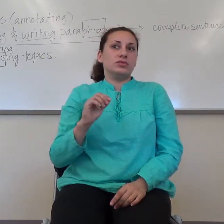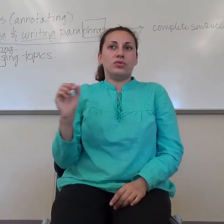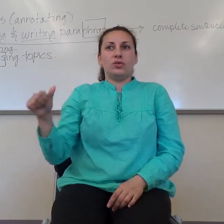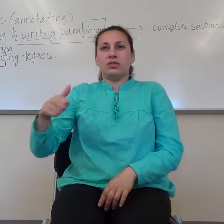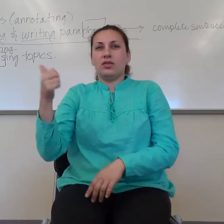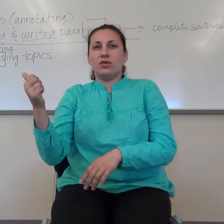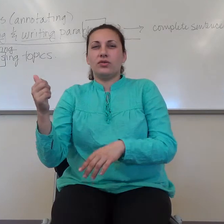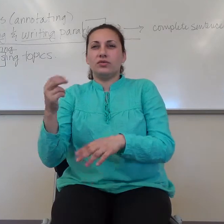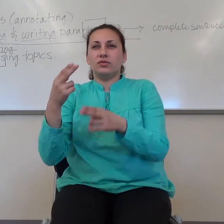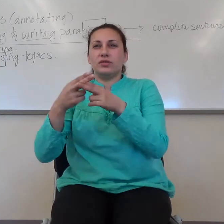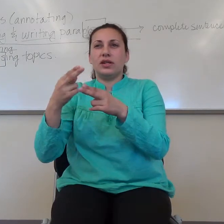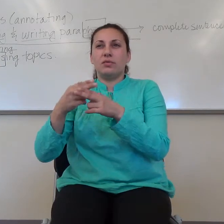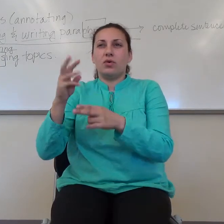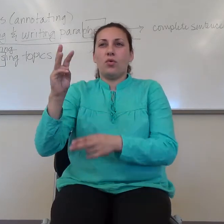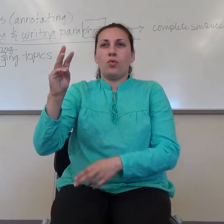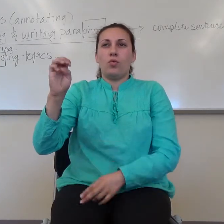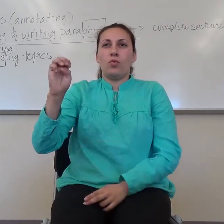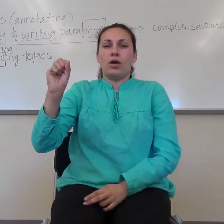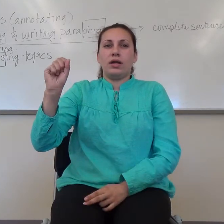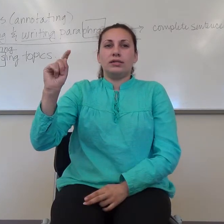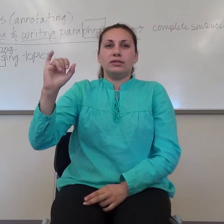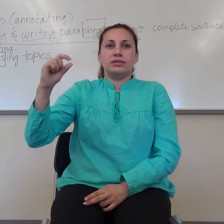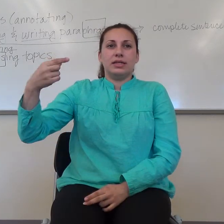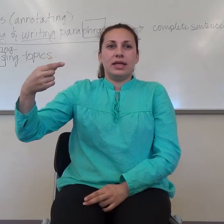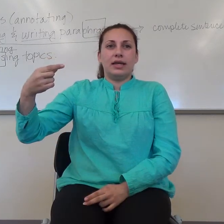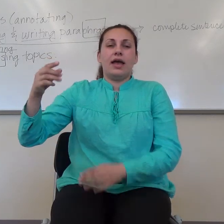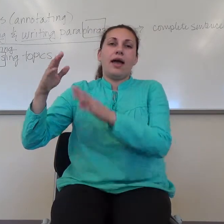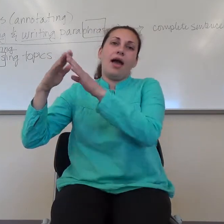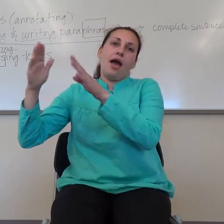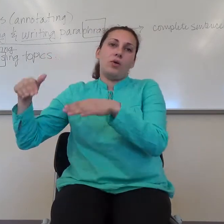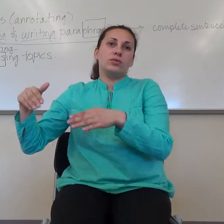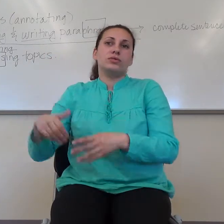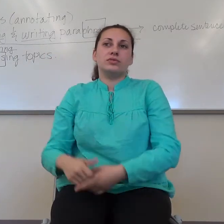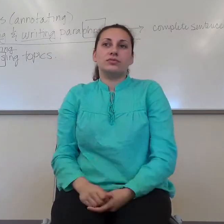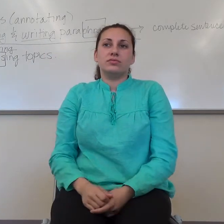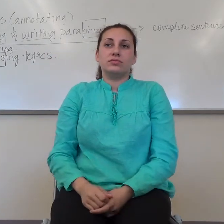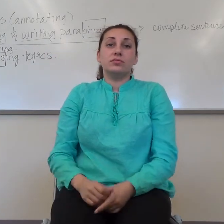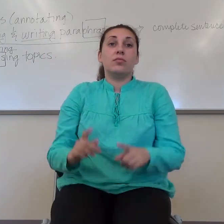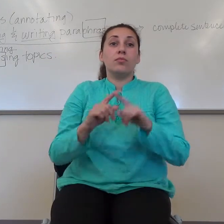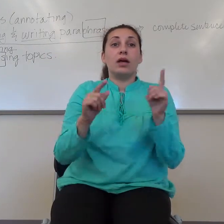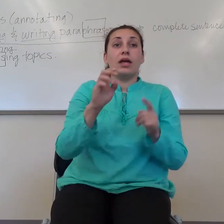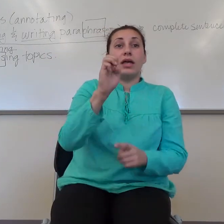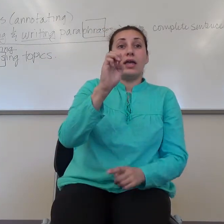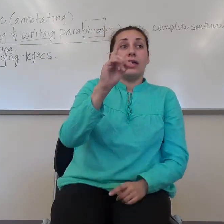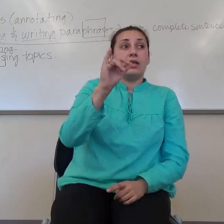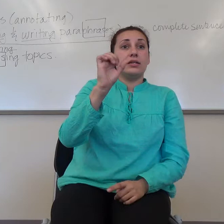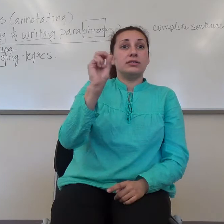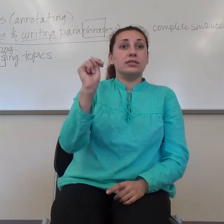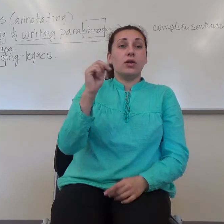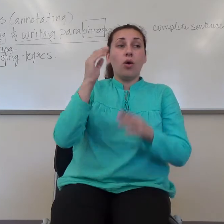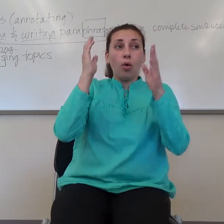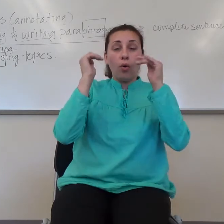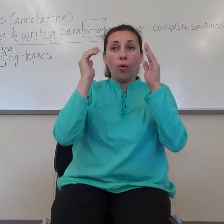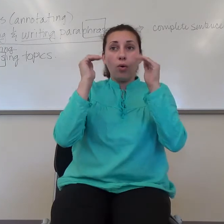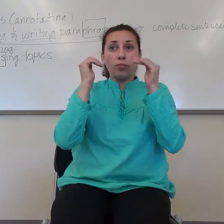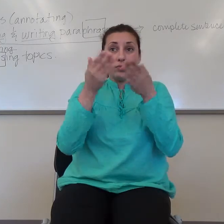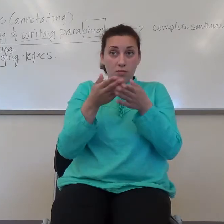Okay, he hoped the general public would grow fearful of Westinghouse